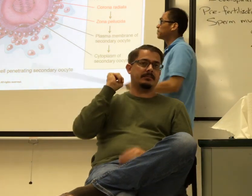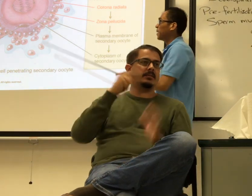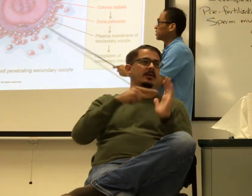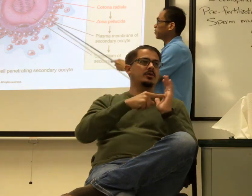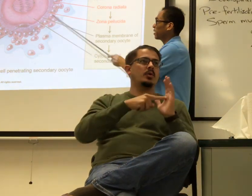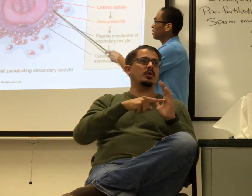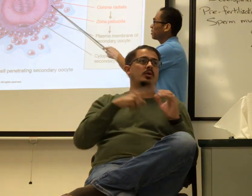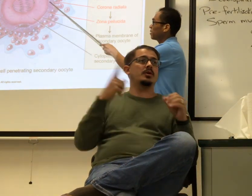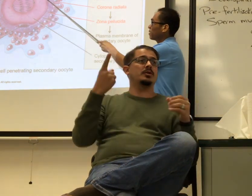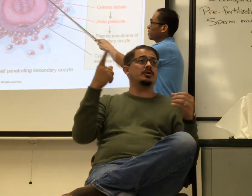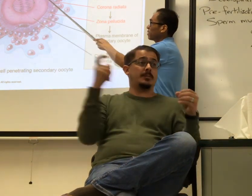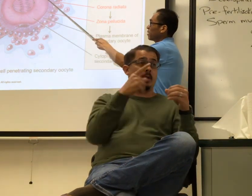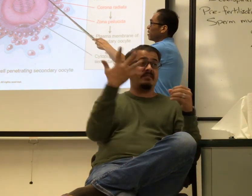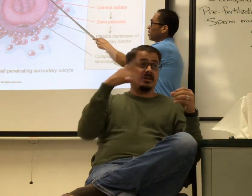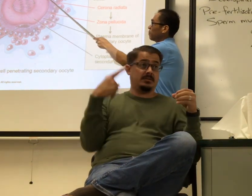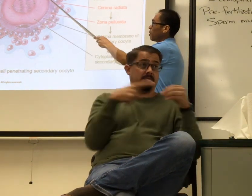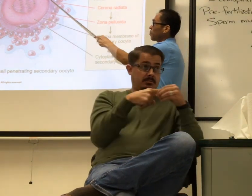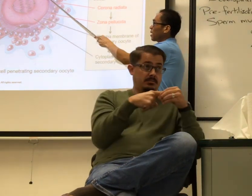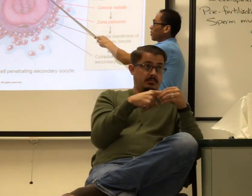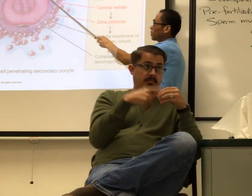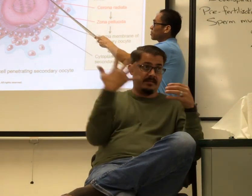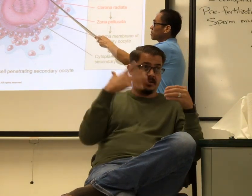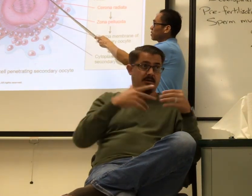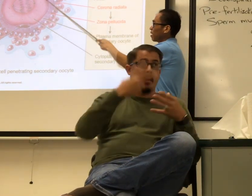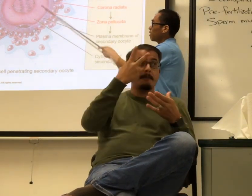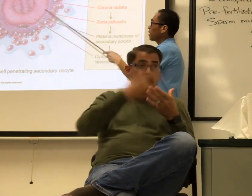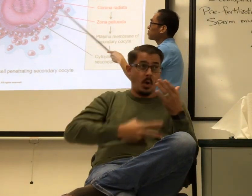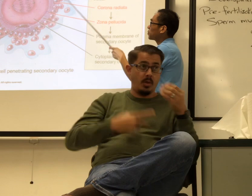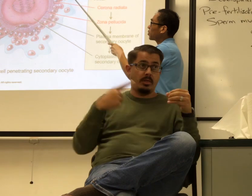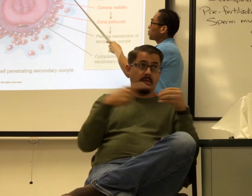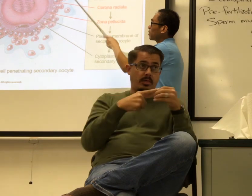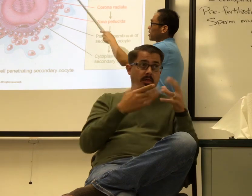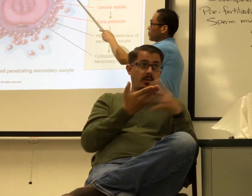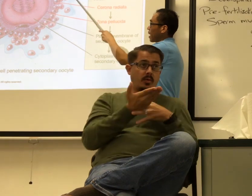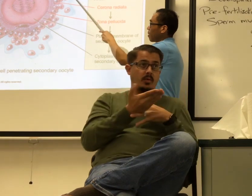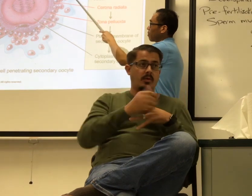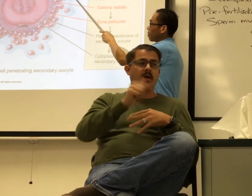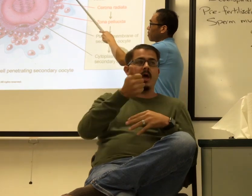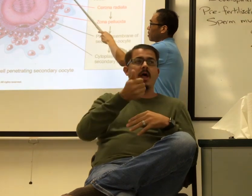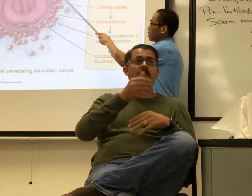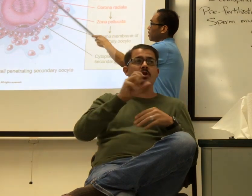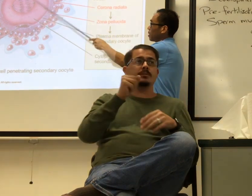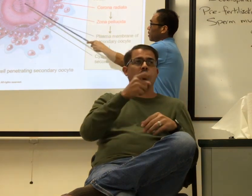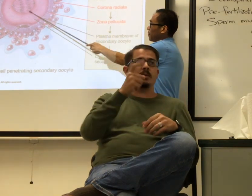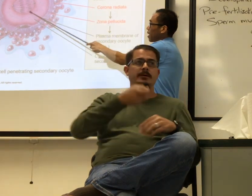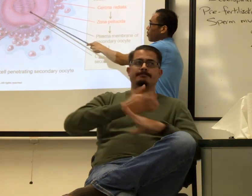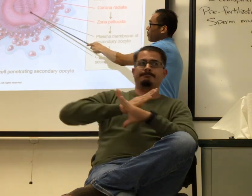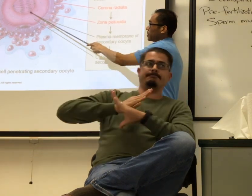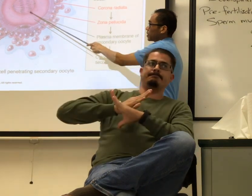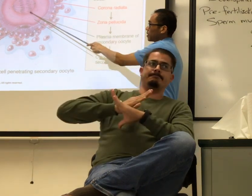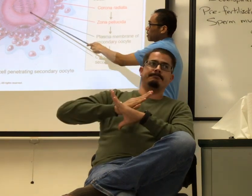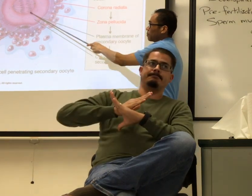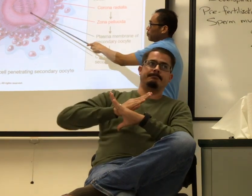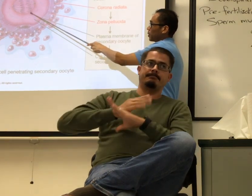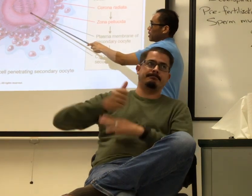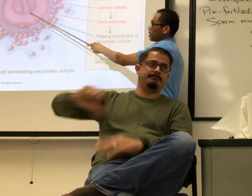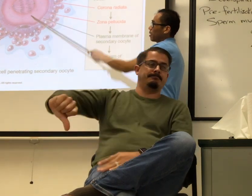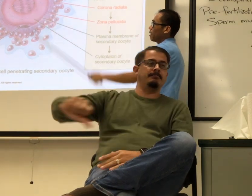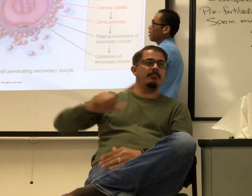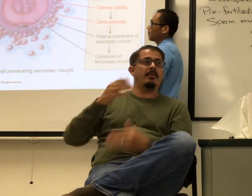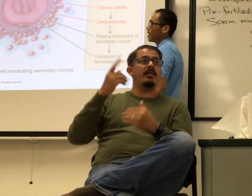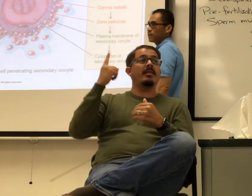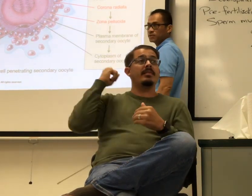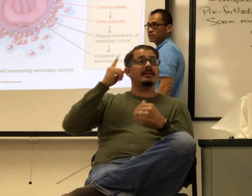sperm that has penetrated both barriers. All the other sperm you want to keep out. Now this can